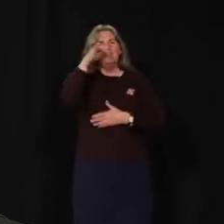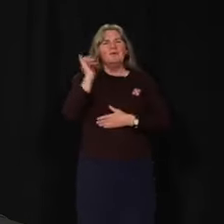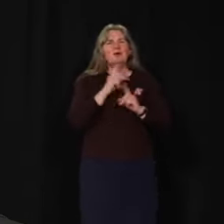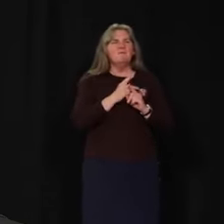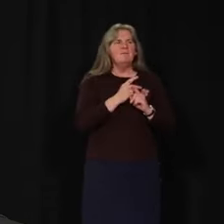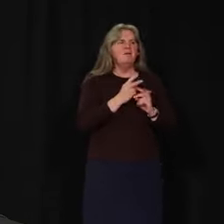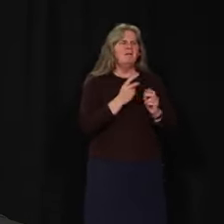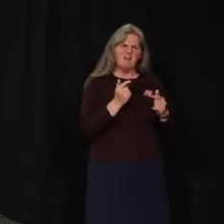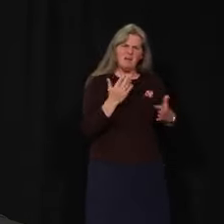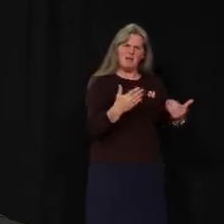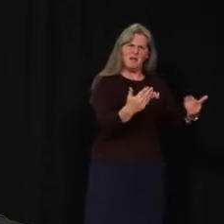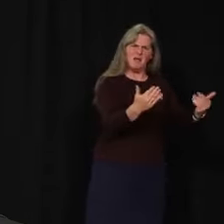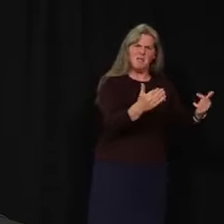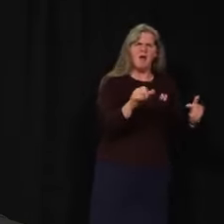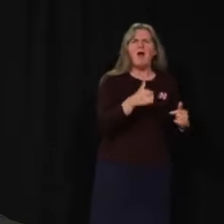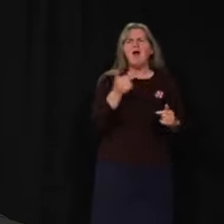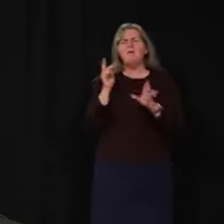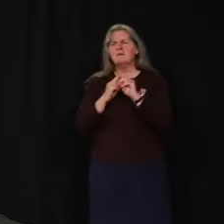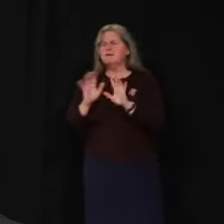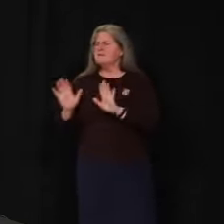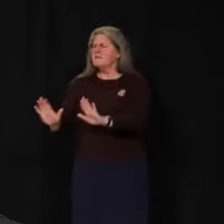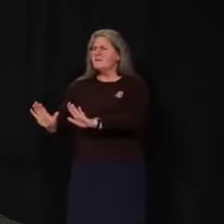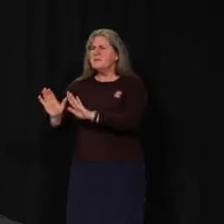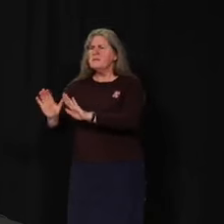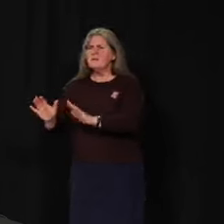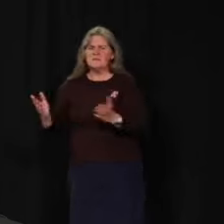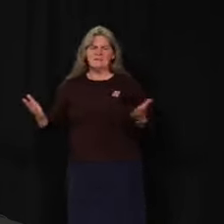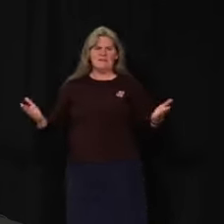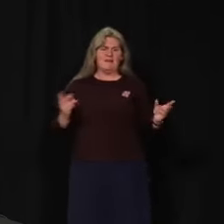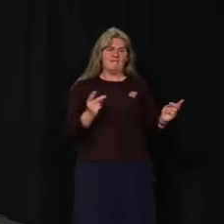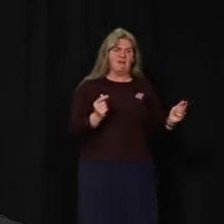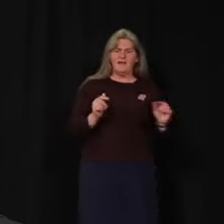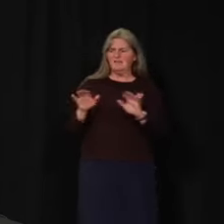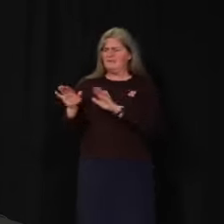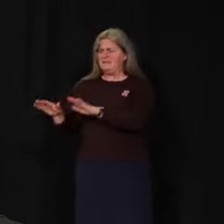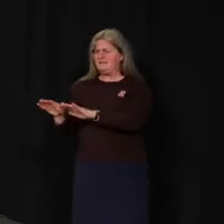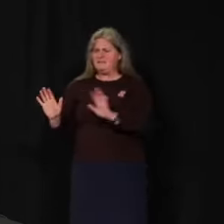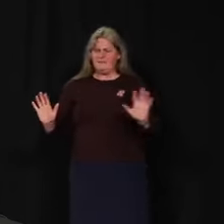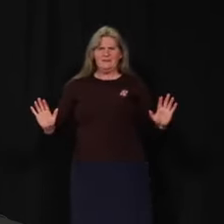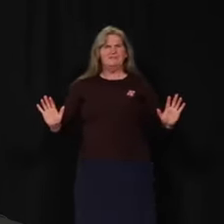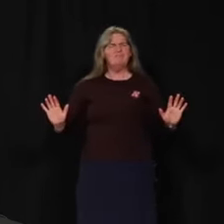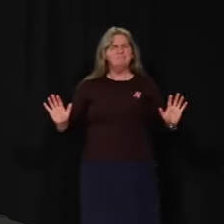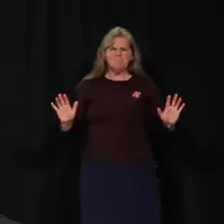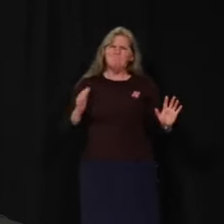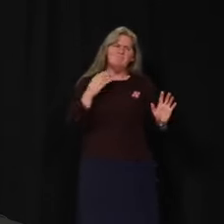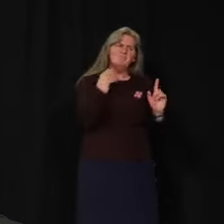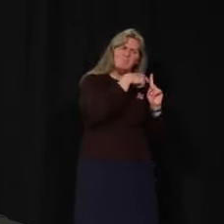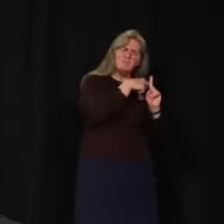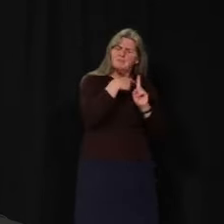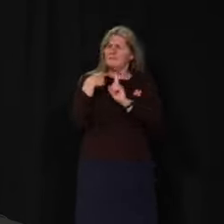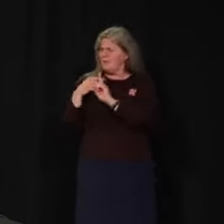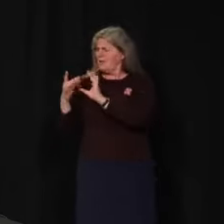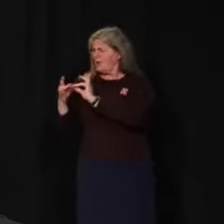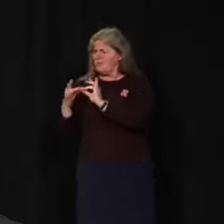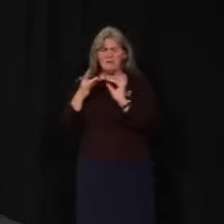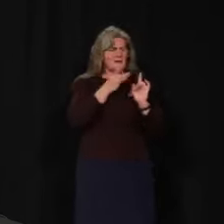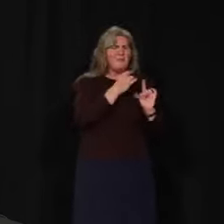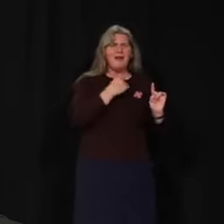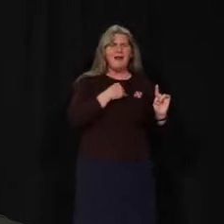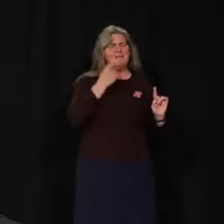Yukoners out there that want this progress to go slower. There are good reasons on all sides of the conversation, but we